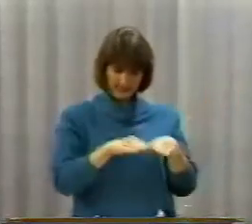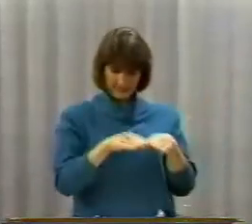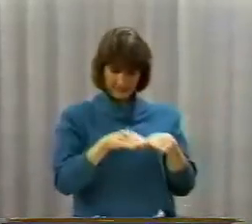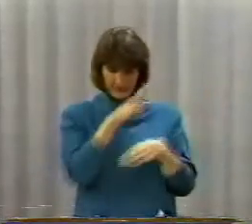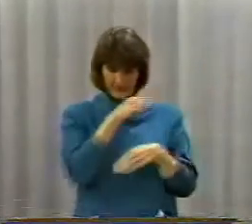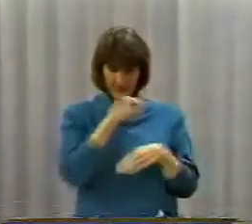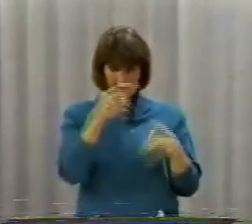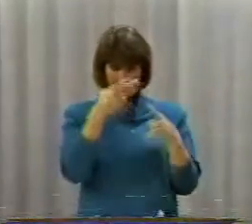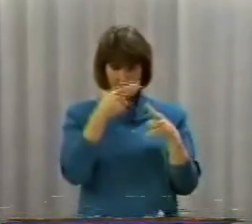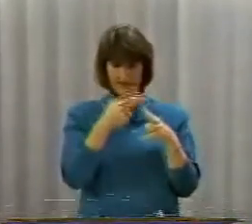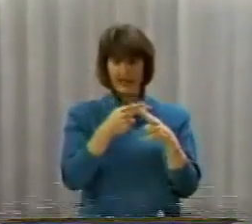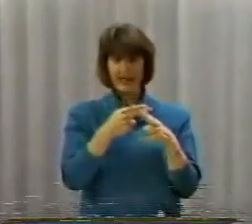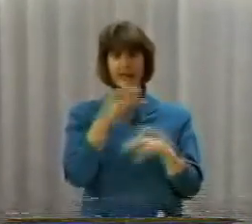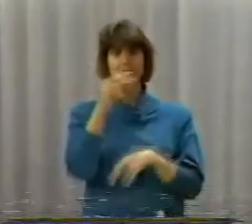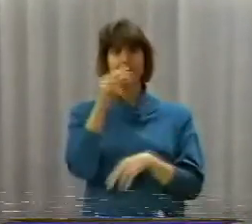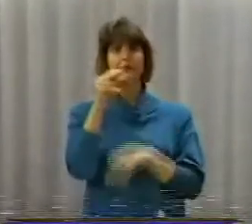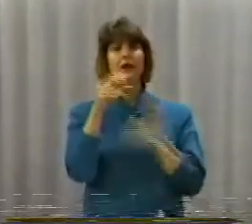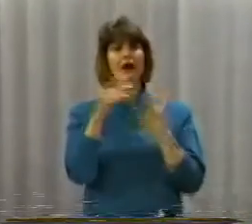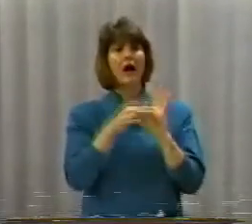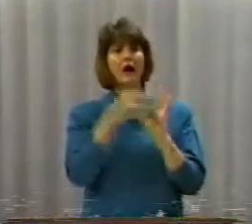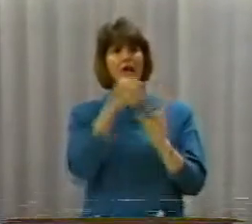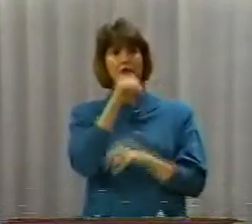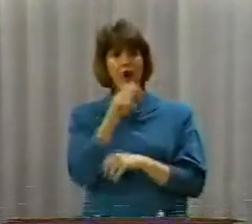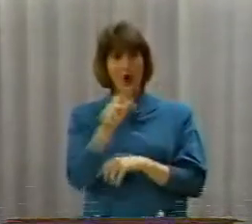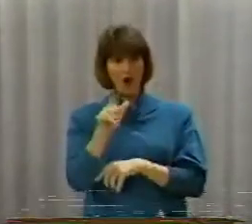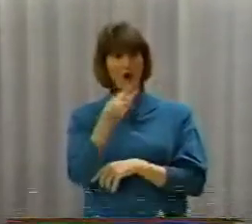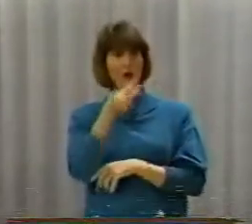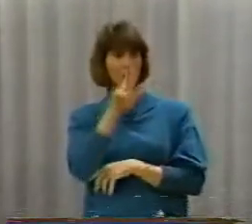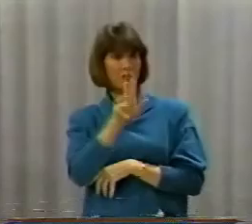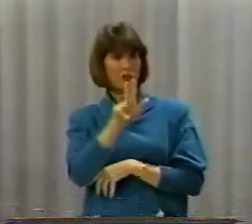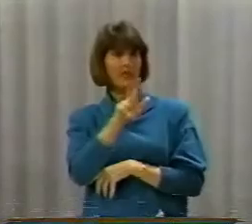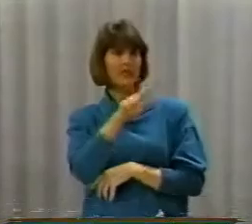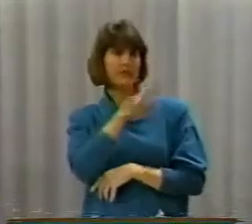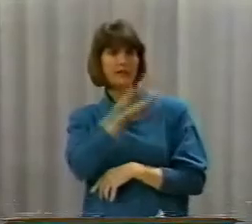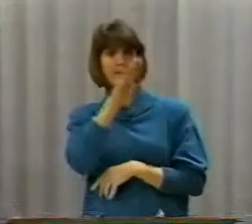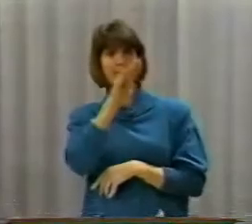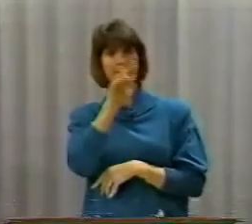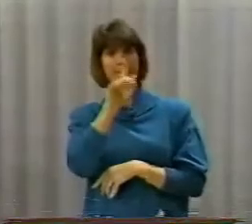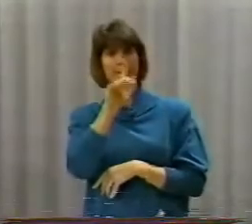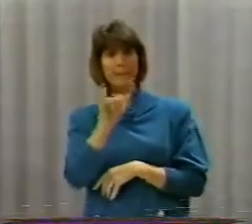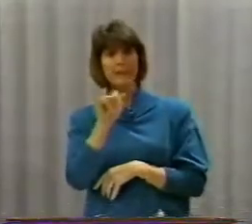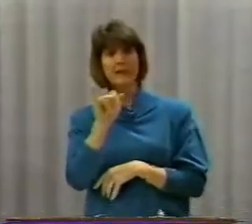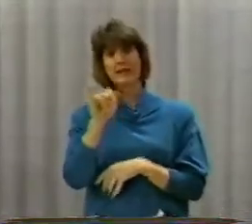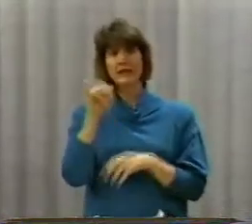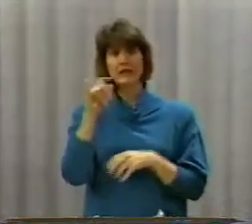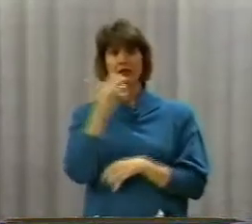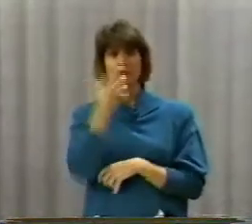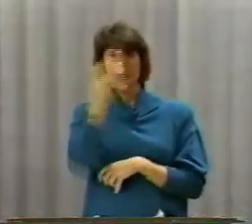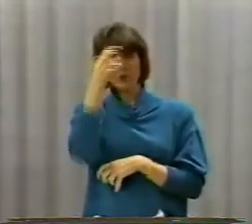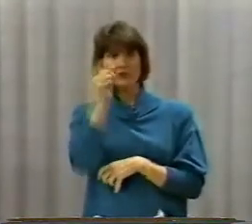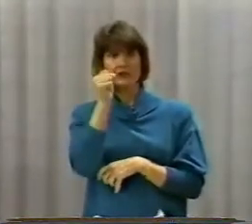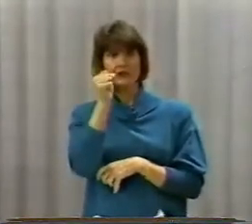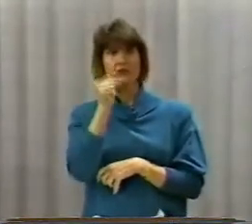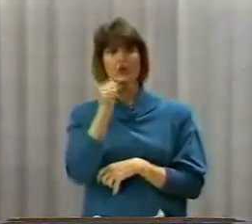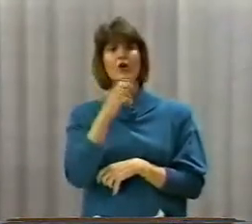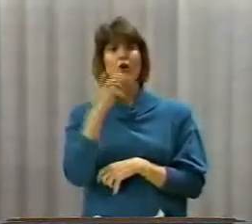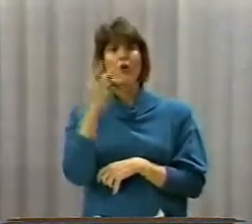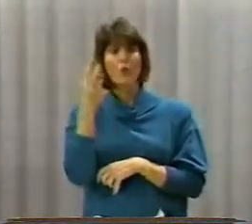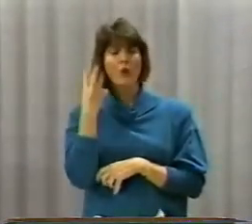valley, and the name of all 3 billy goats